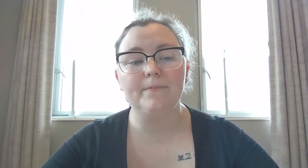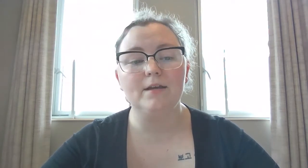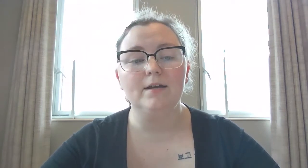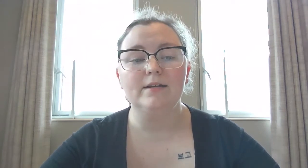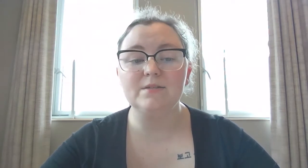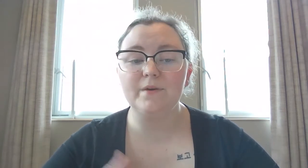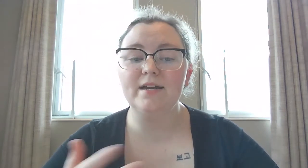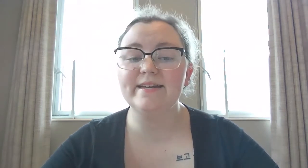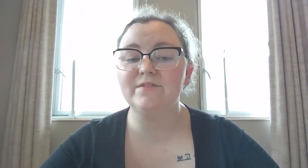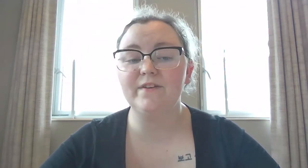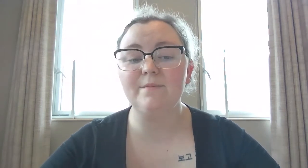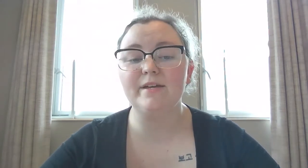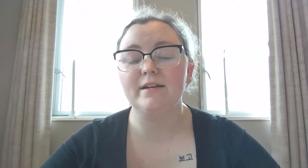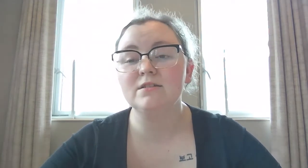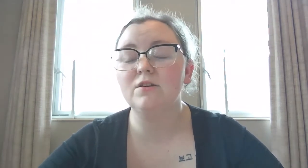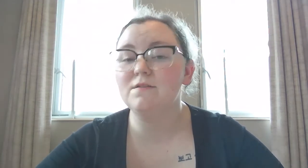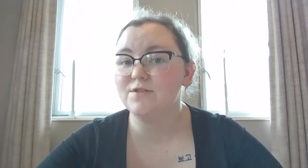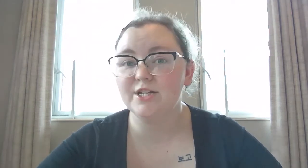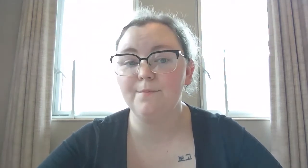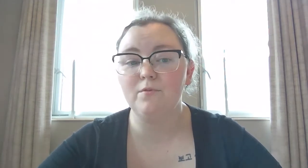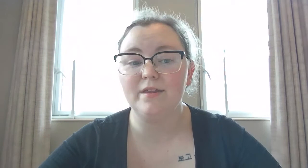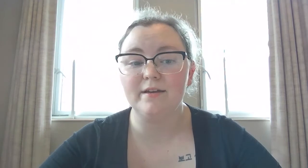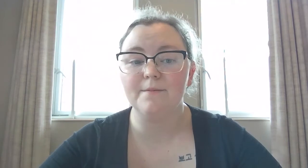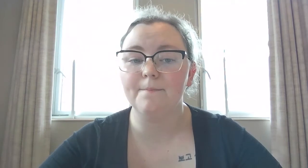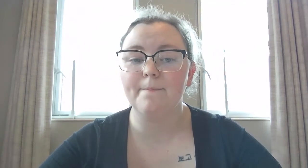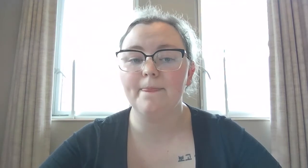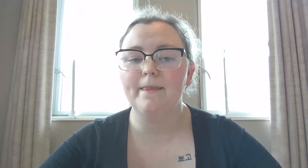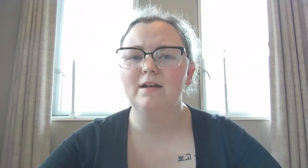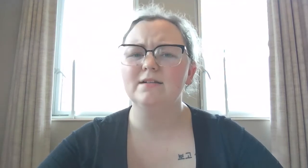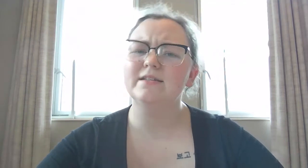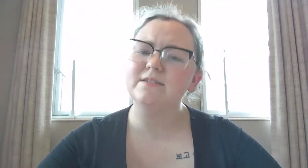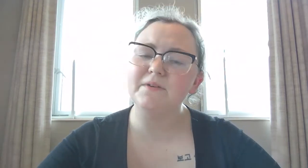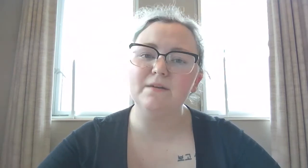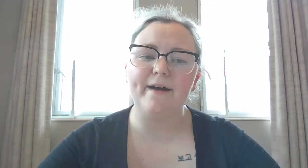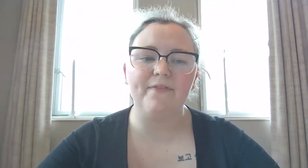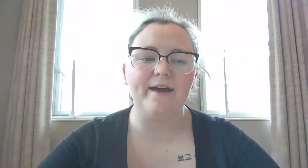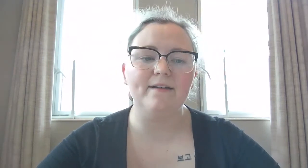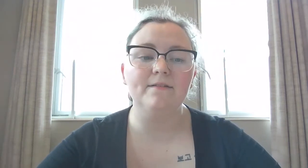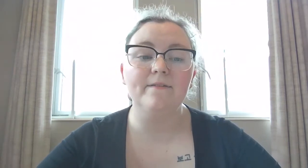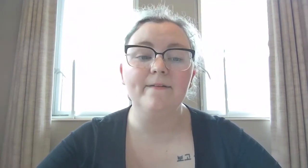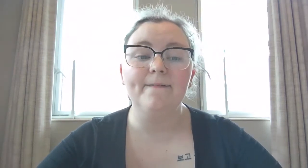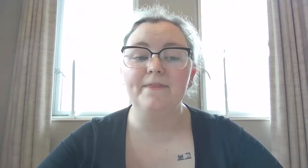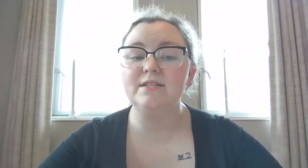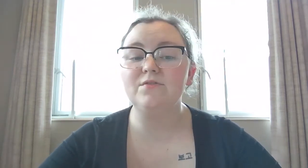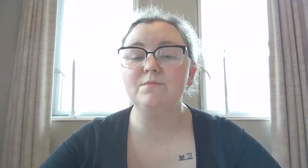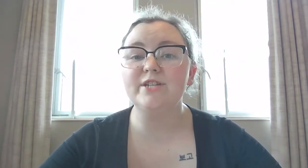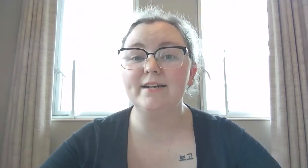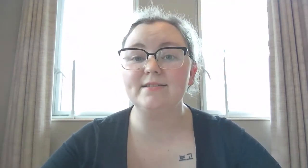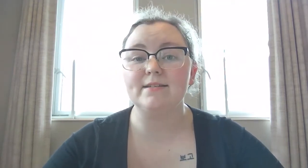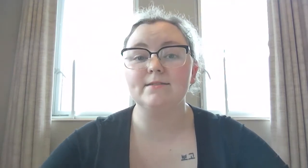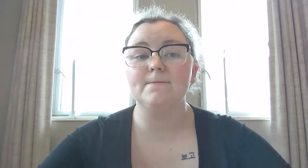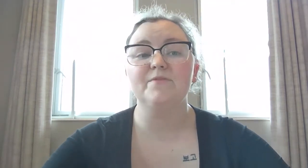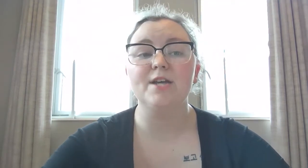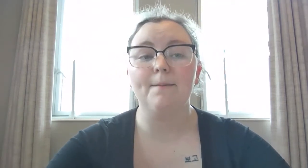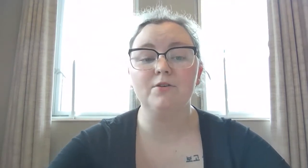He's bringing his family and his herd of sheep with him. So let's read about that. This is from Genesis chapter